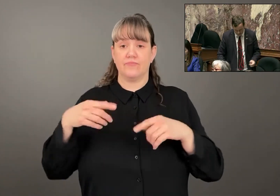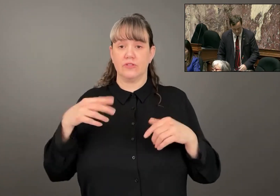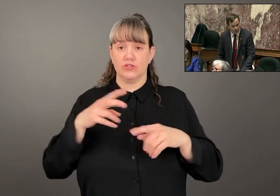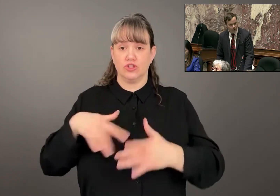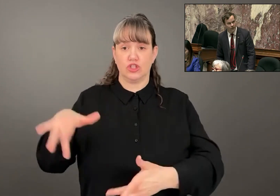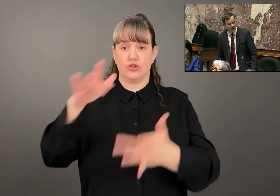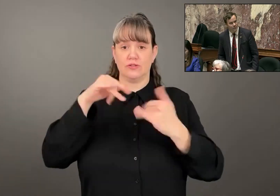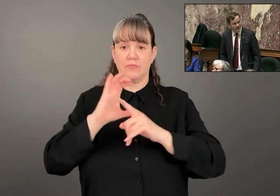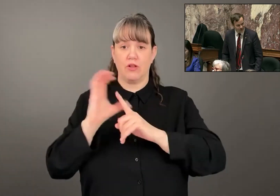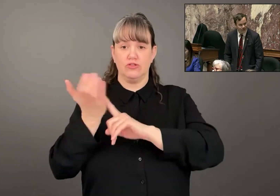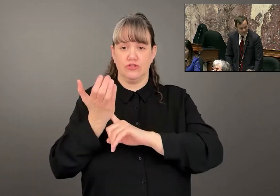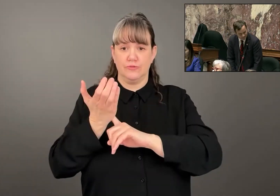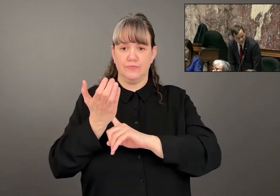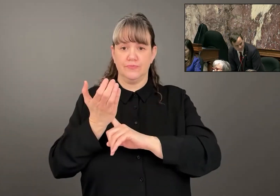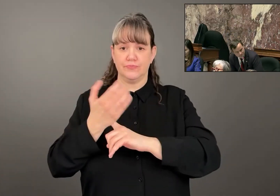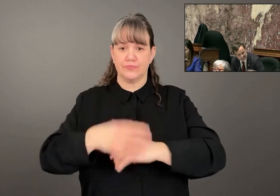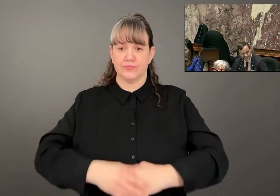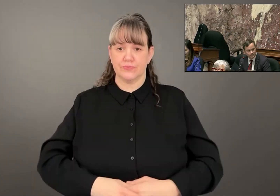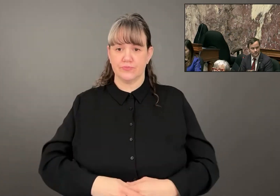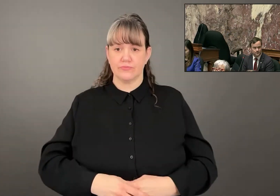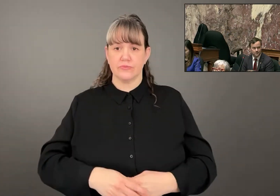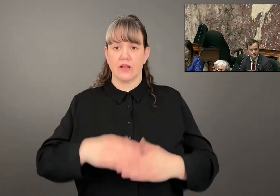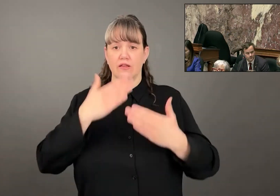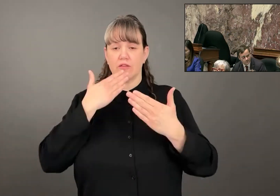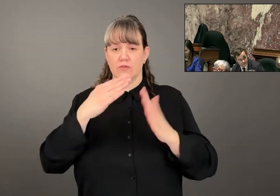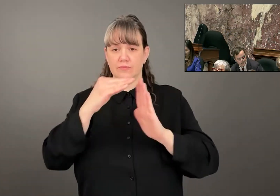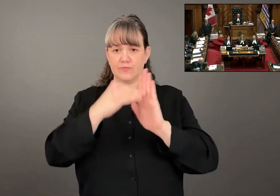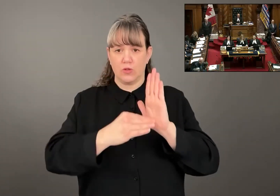2023-2024 and supporting documentation. Thank you.